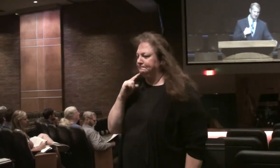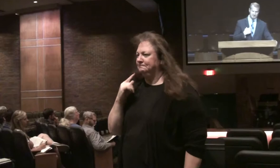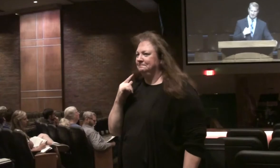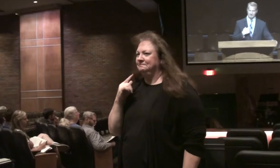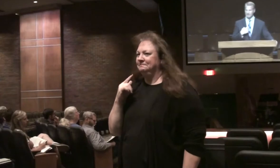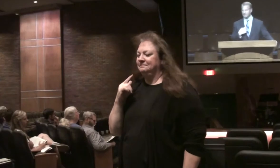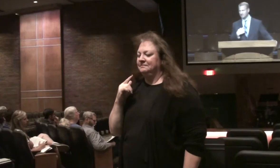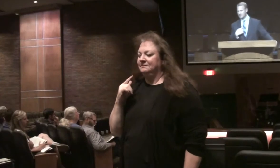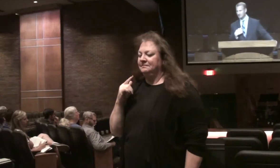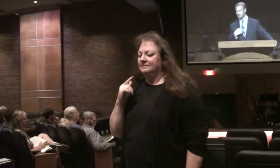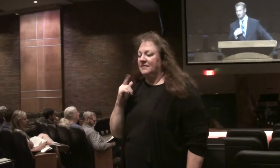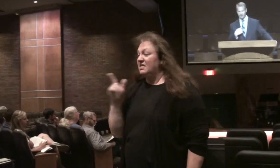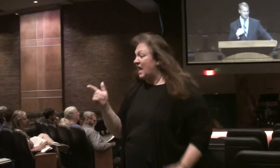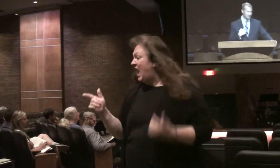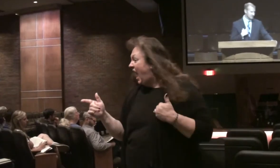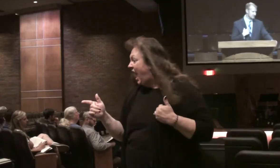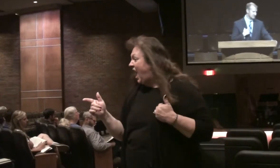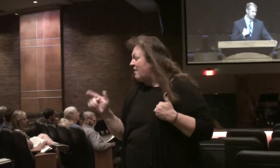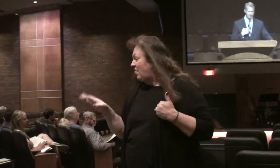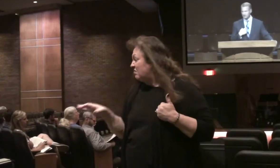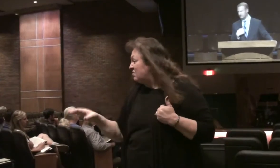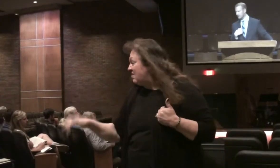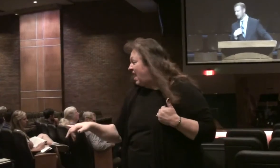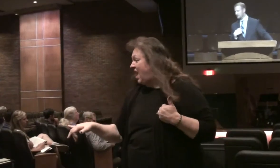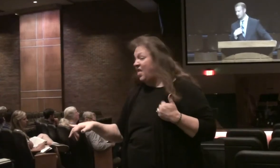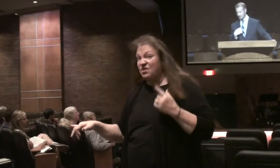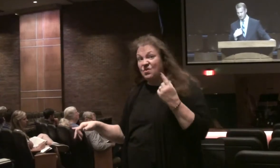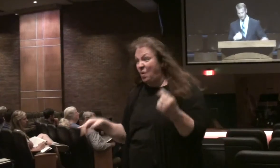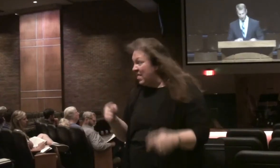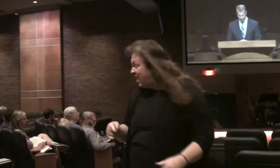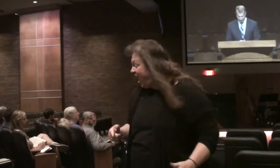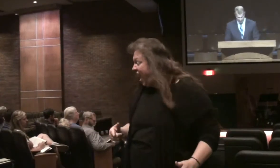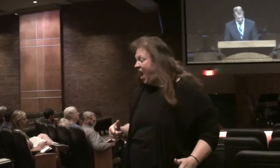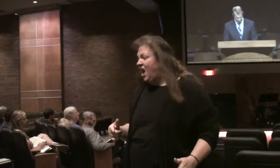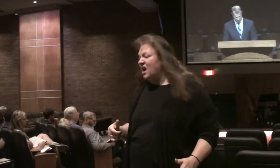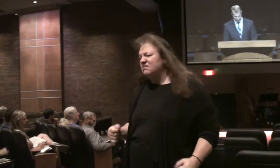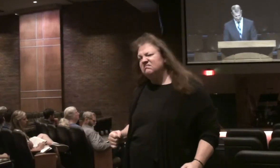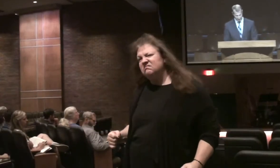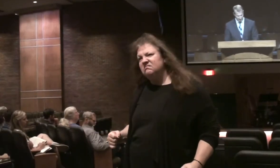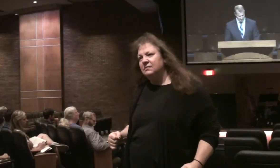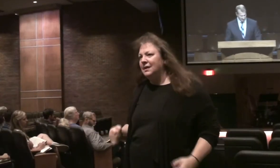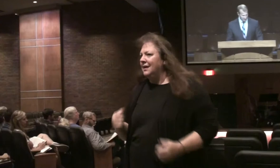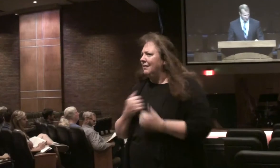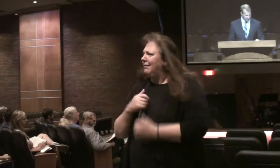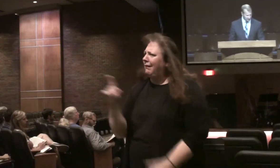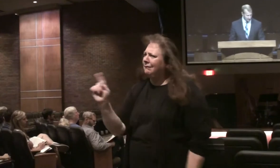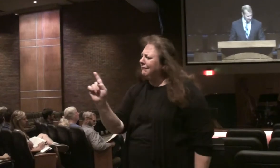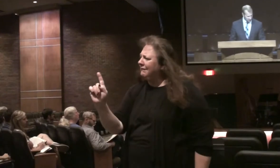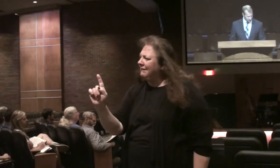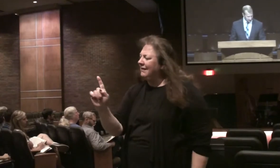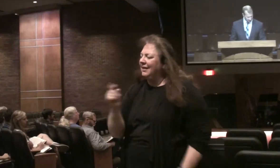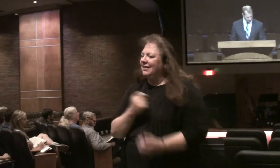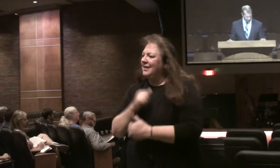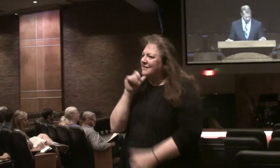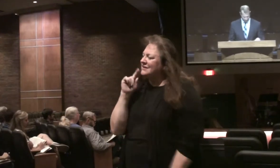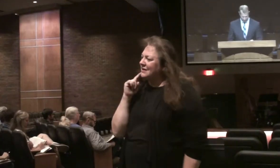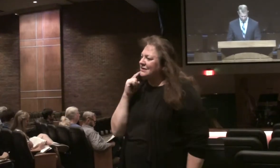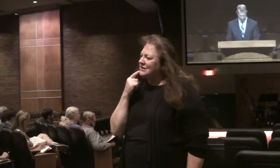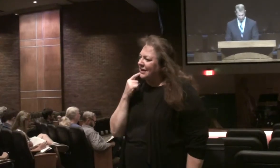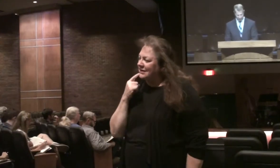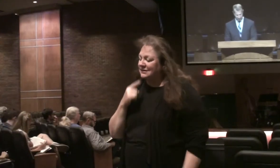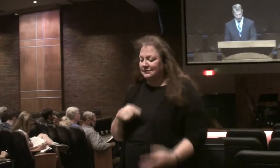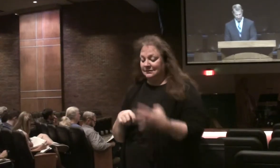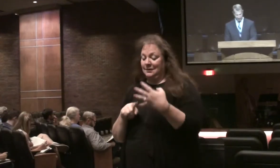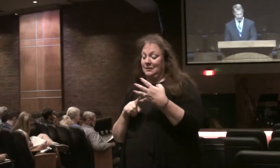have this, they have that, they're doing this, they're doing that. Love, that's not what love does. Love is not jealous. Also, verse 4, the fourth